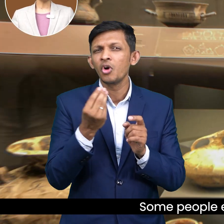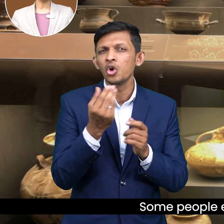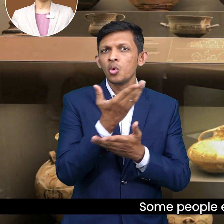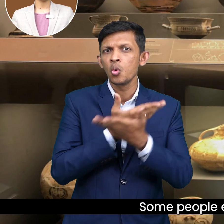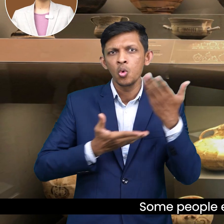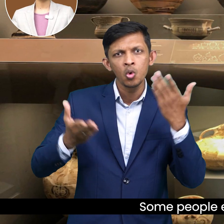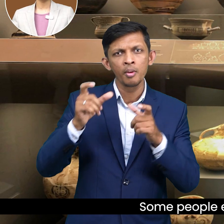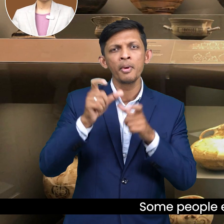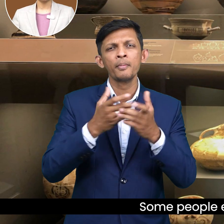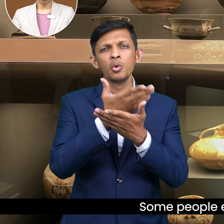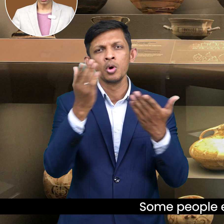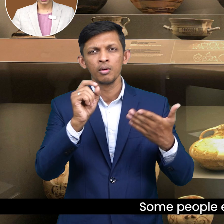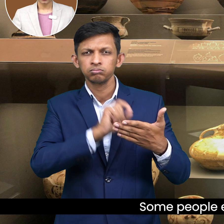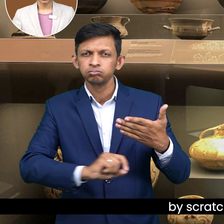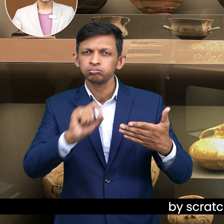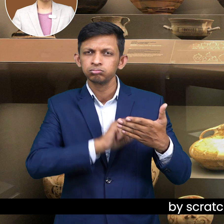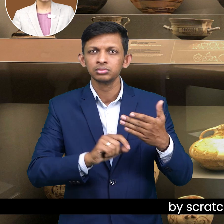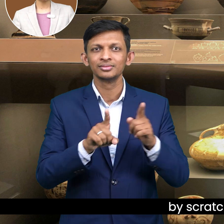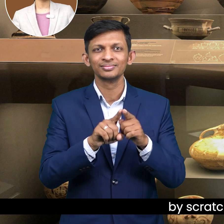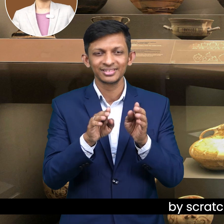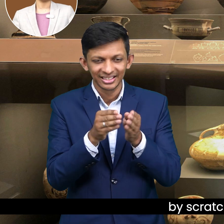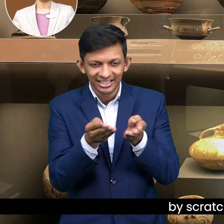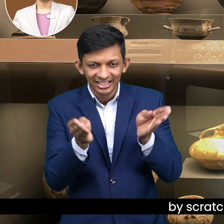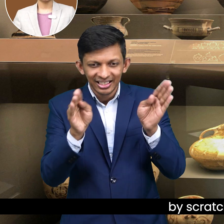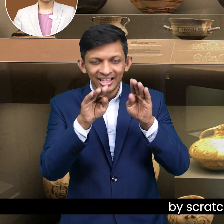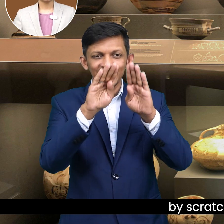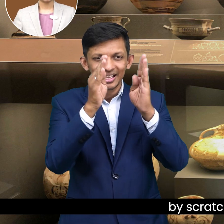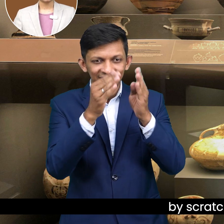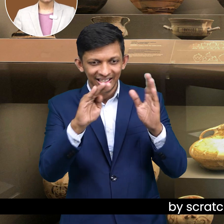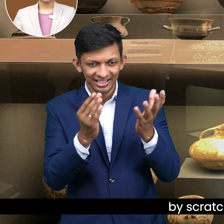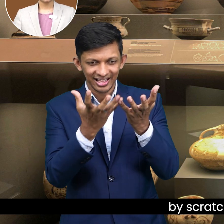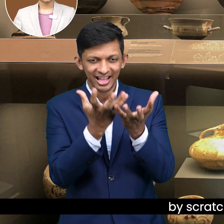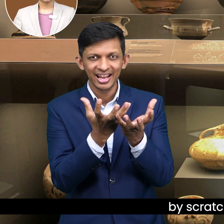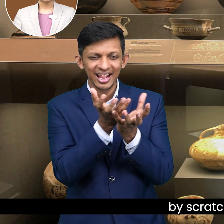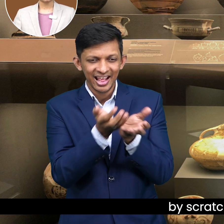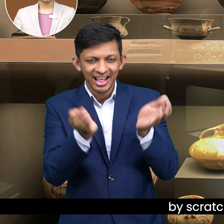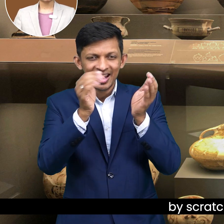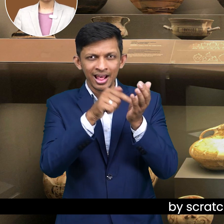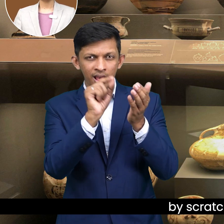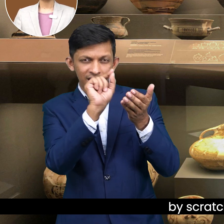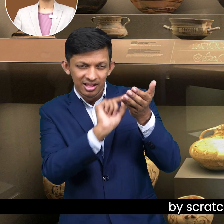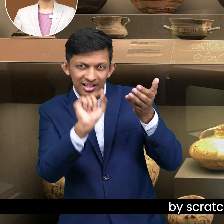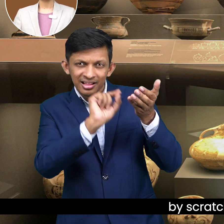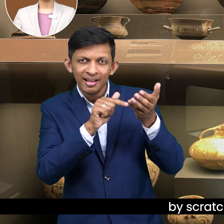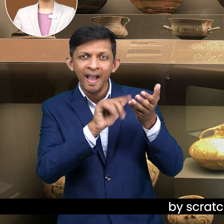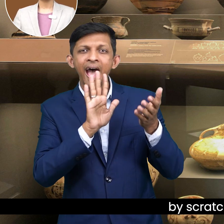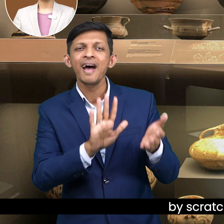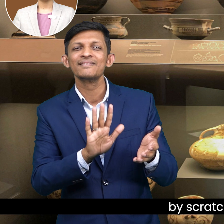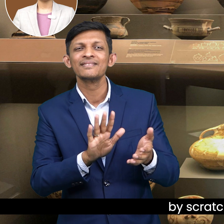Some people even wrote on pots by scratching on them.